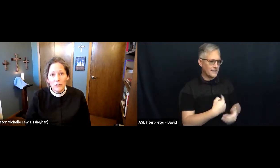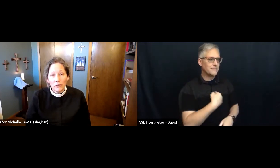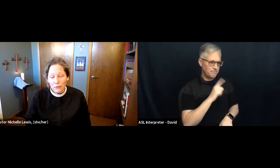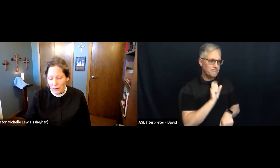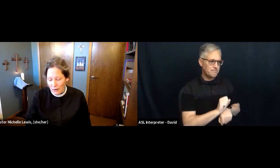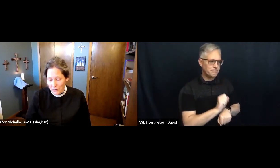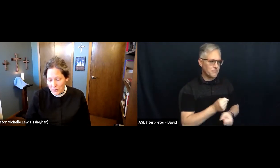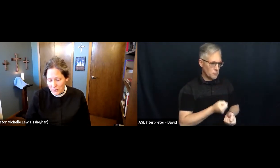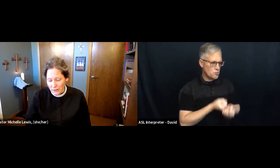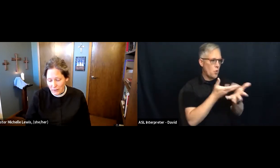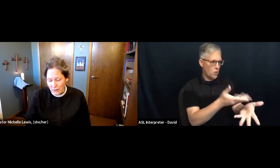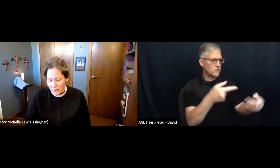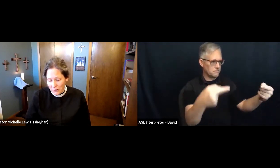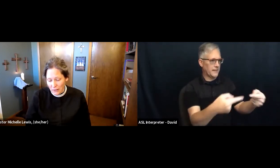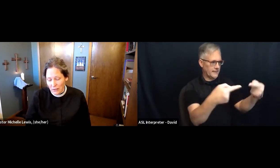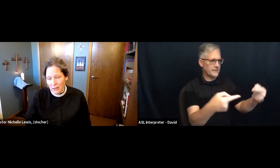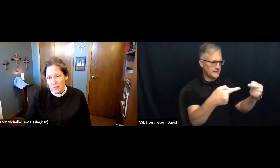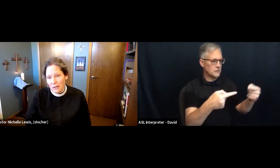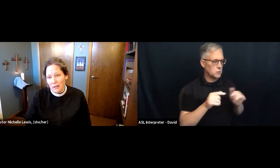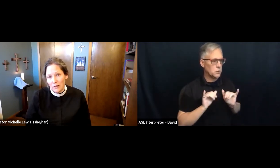We turn around.